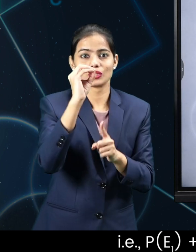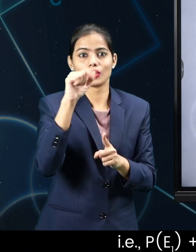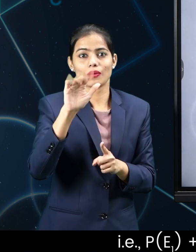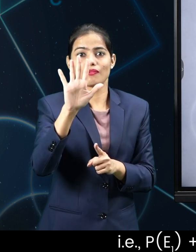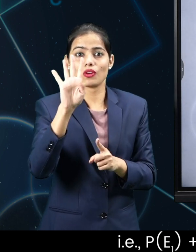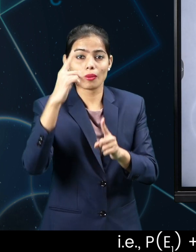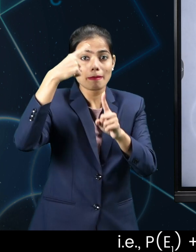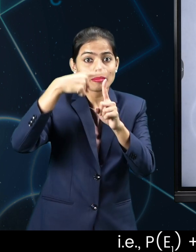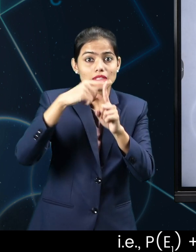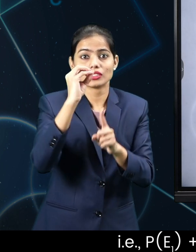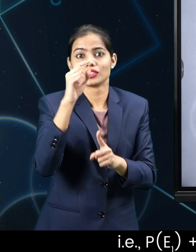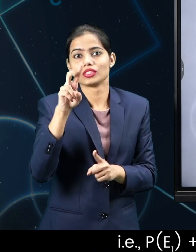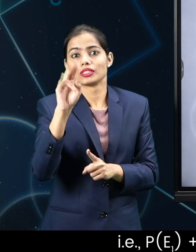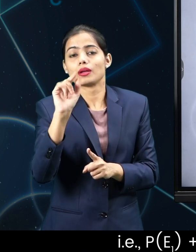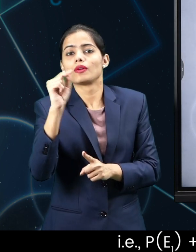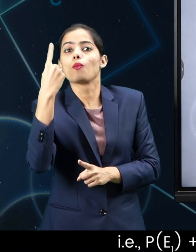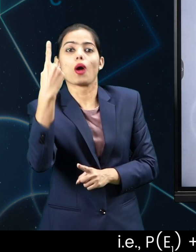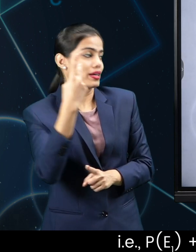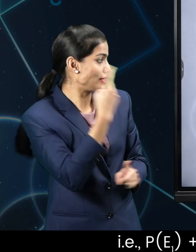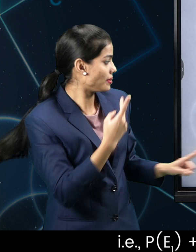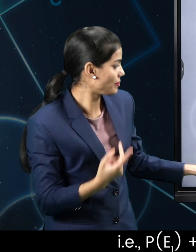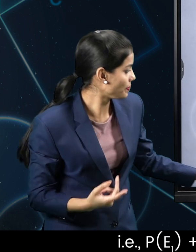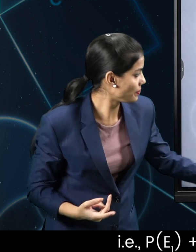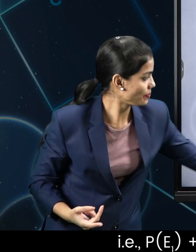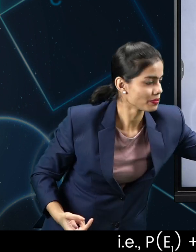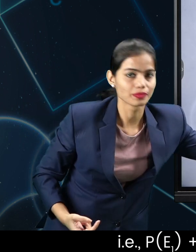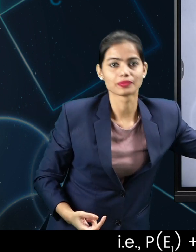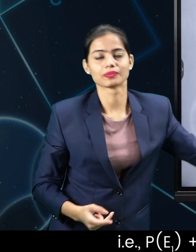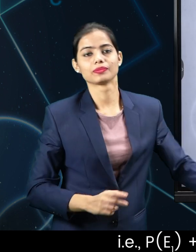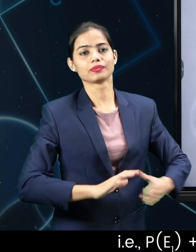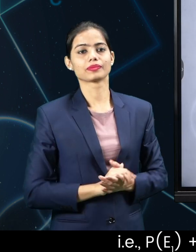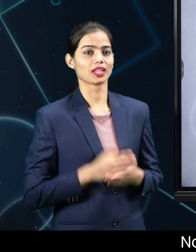plus 0.54 plus 0.26 is equal to 1.